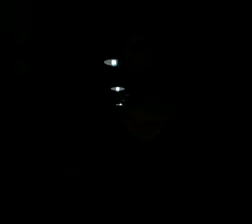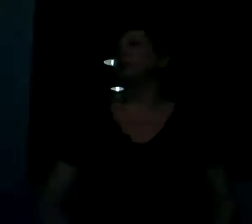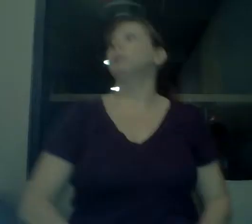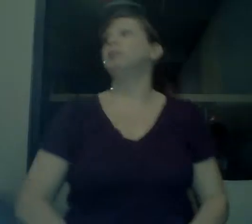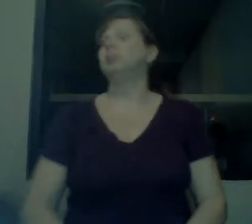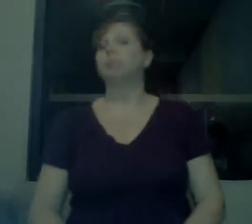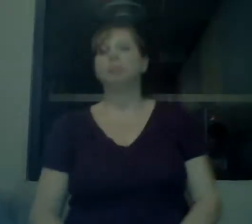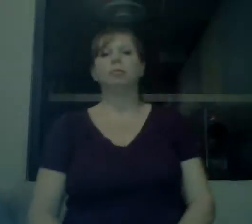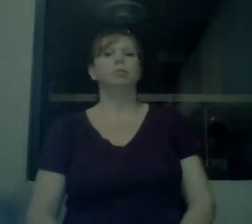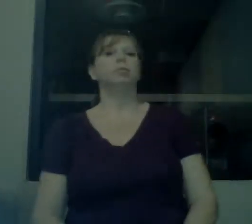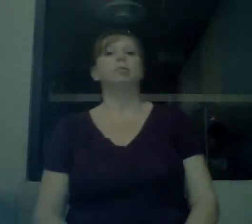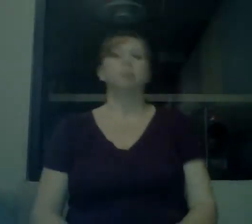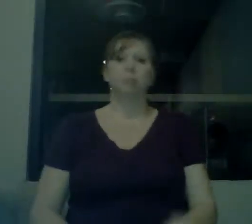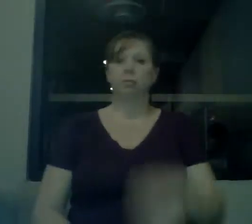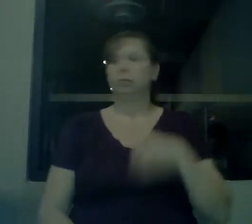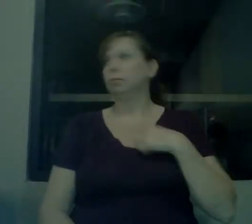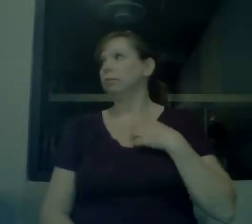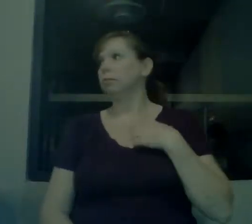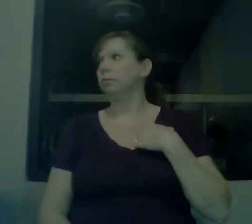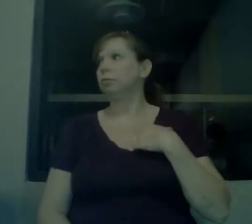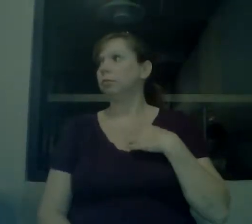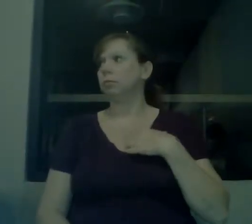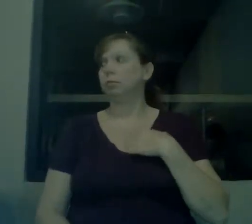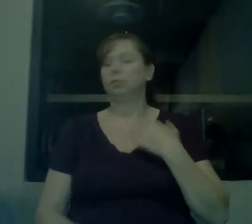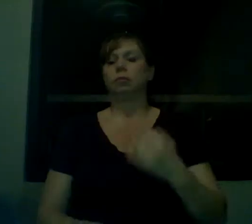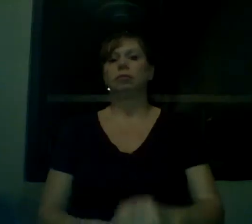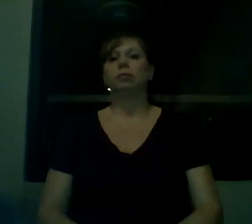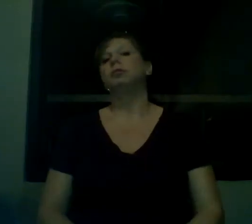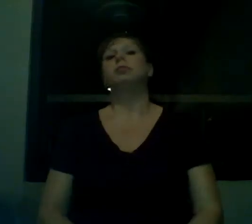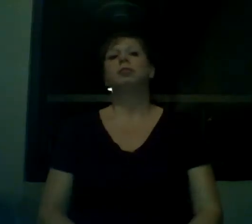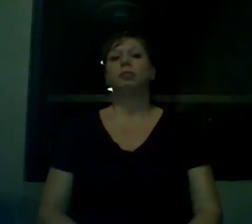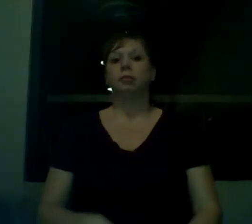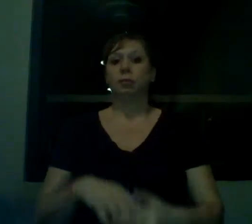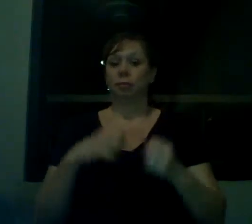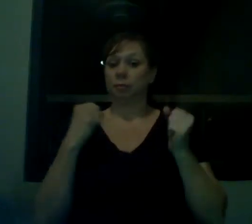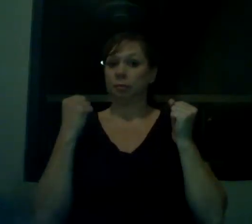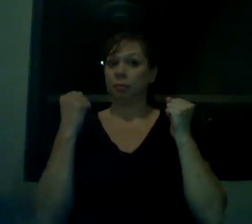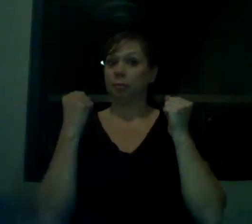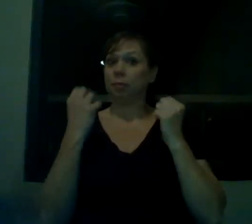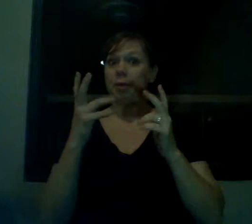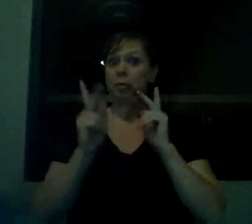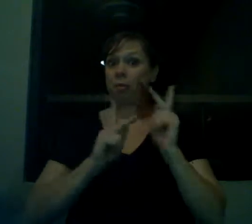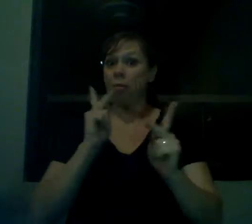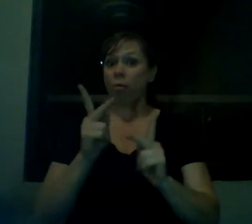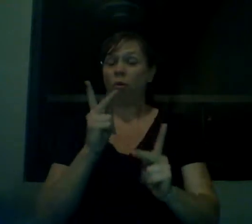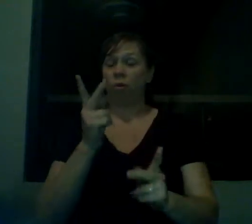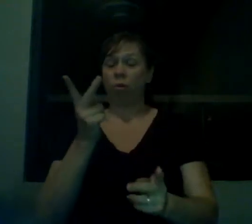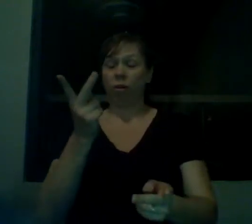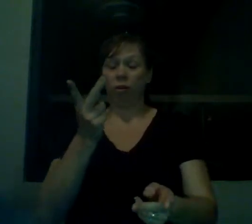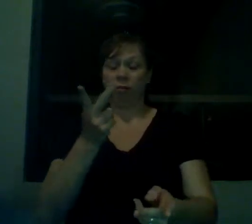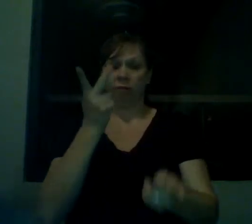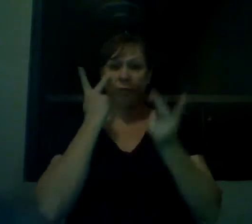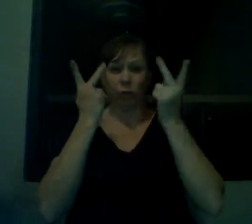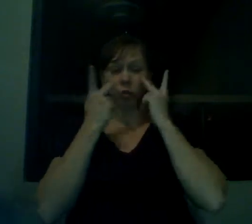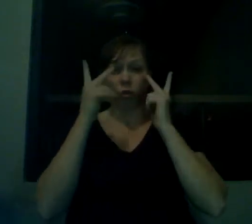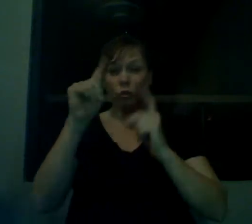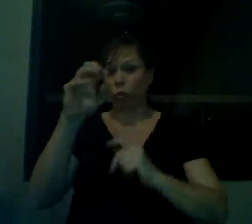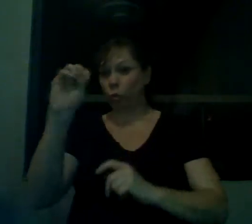these things, many people need that visual to see. And Trina and I talk all the time that at work, I have